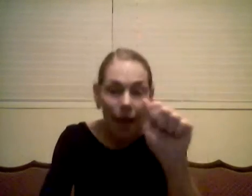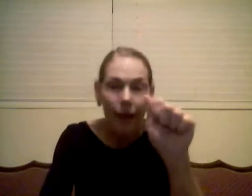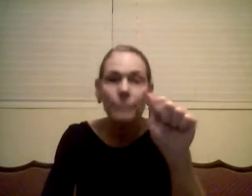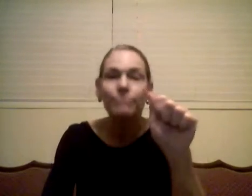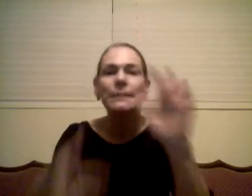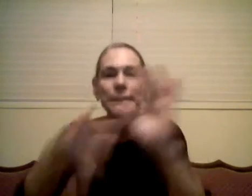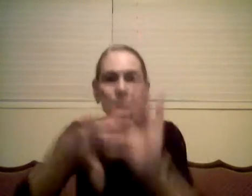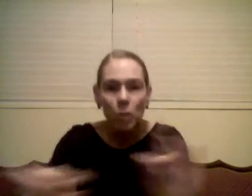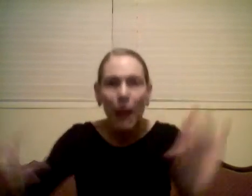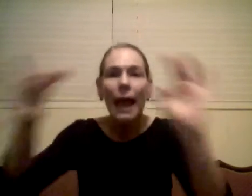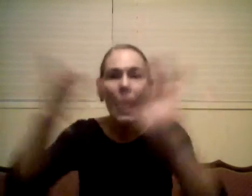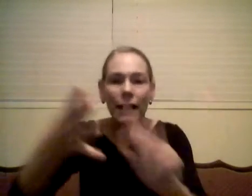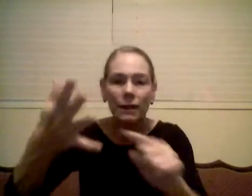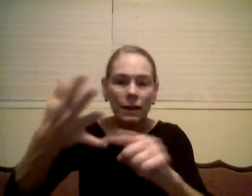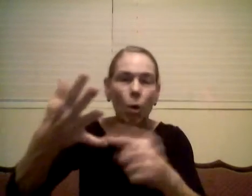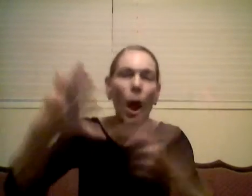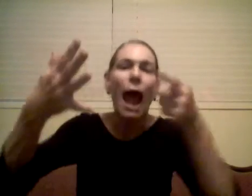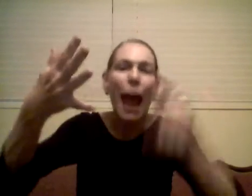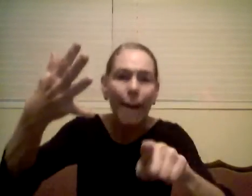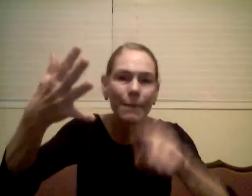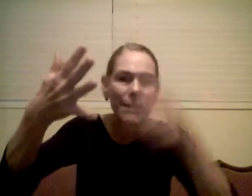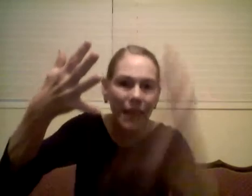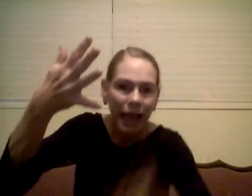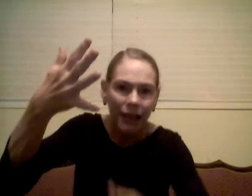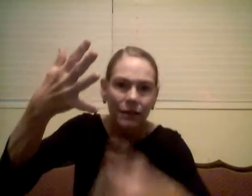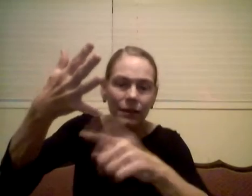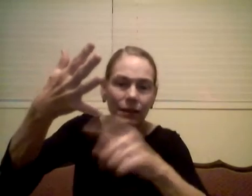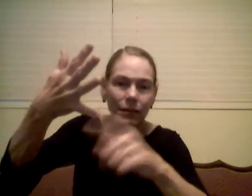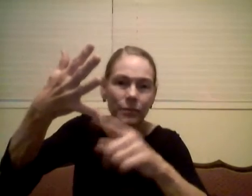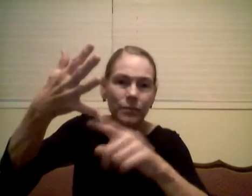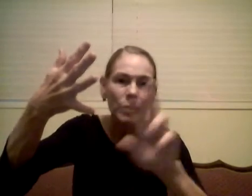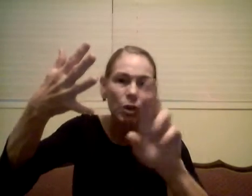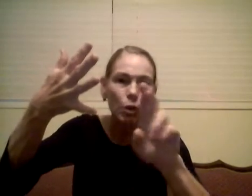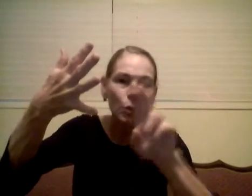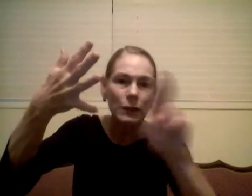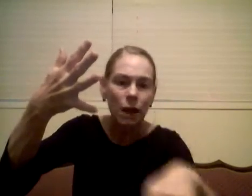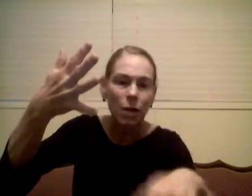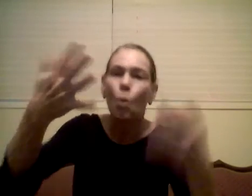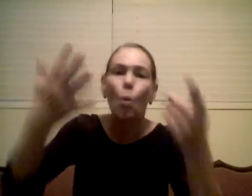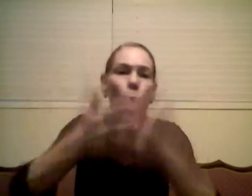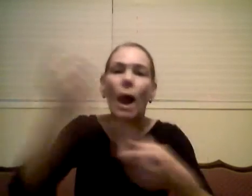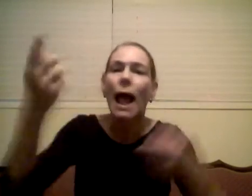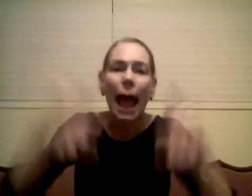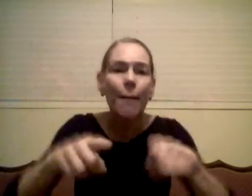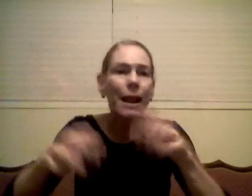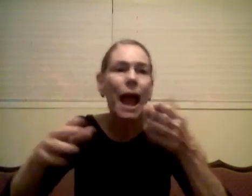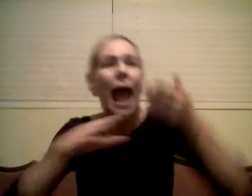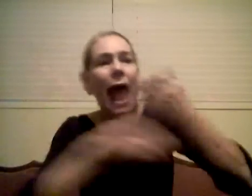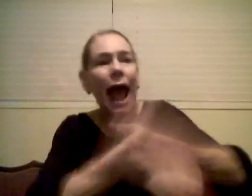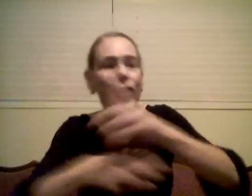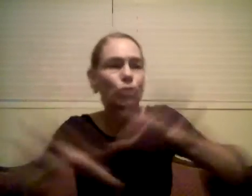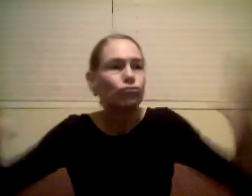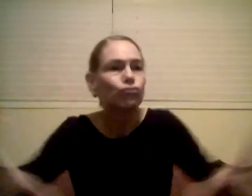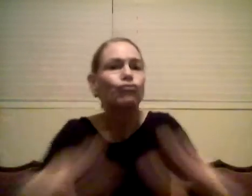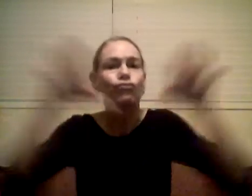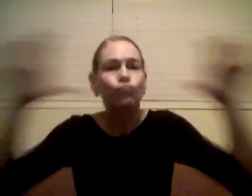the result. Using the STAR system, think of a situation, the task at hand, the action you took, and tell me what the